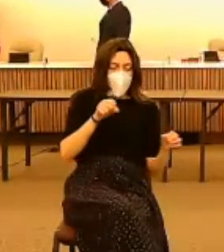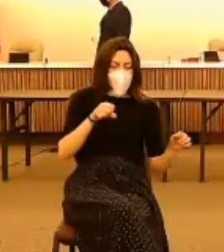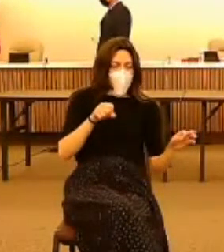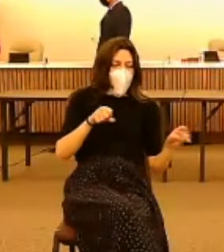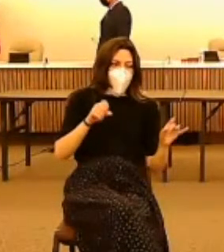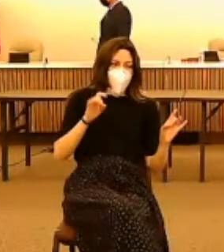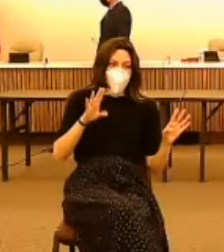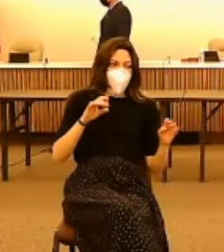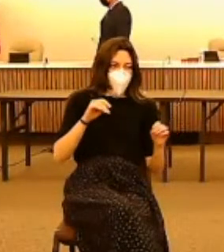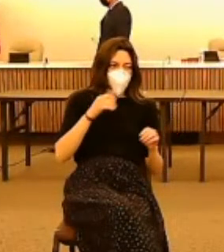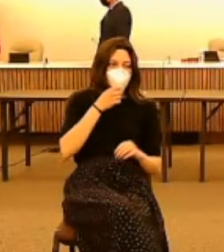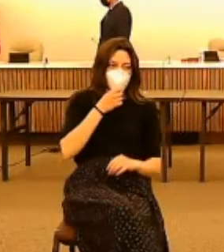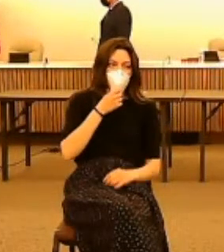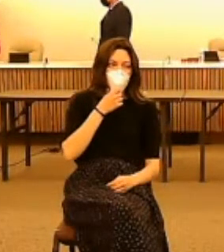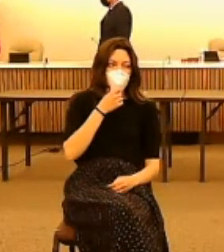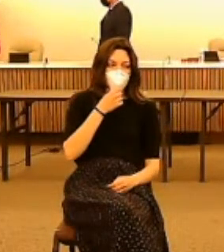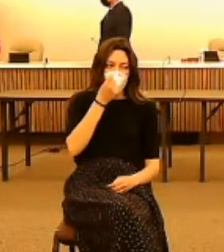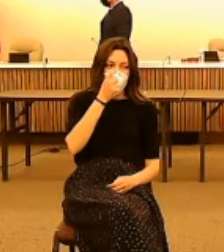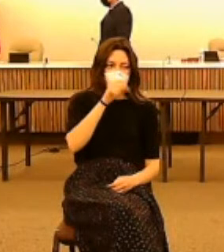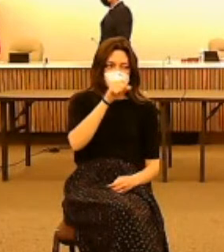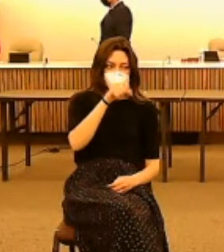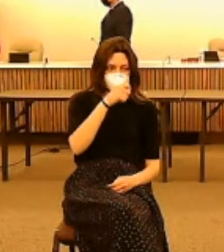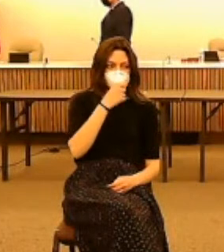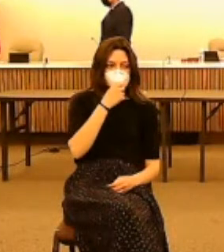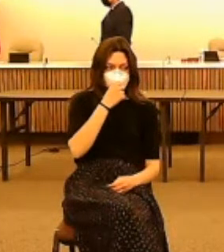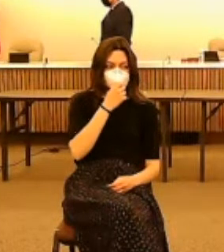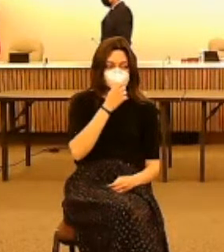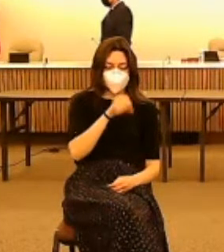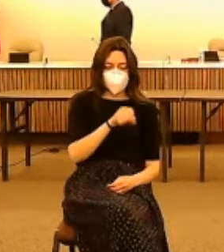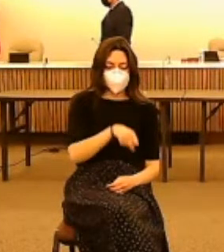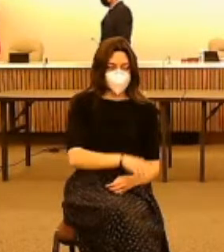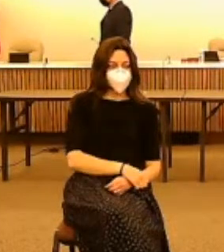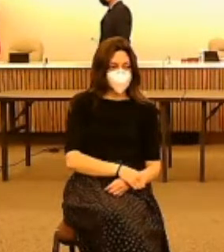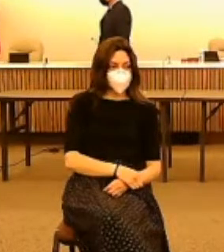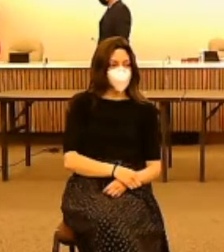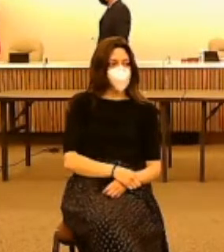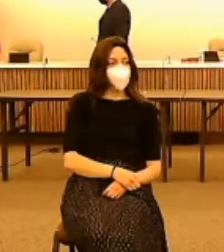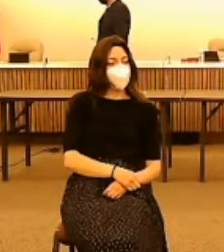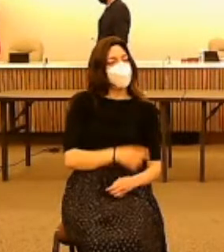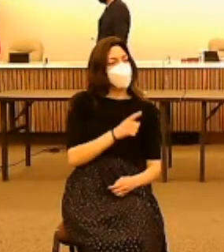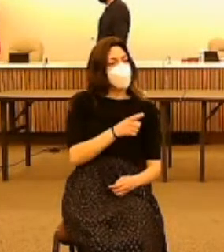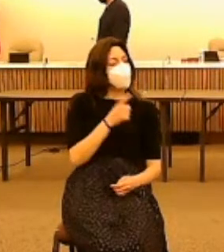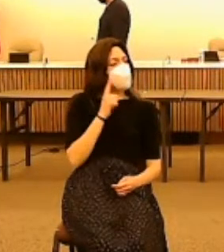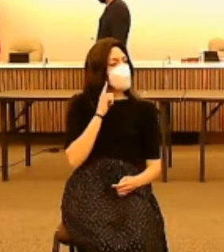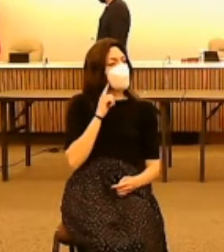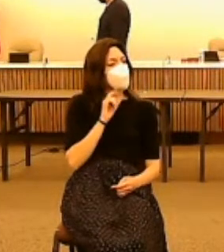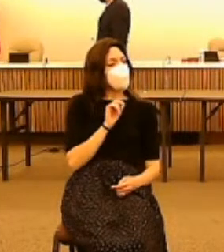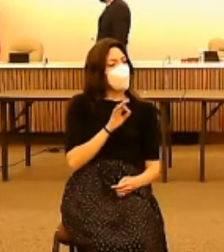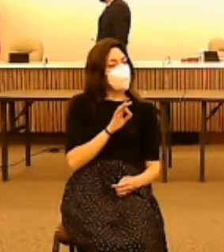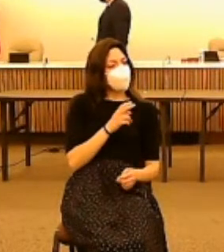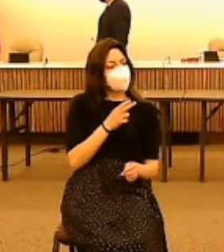every weekend and stuff. So I said, if I can make it, I will gladly come watch them, but.